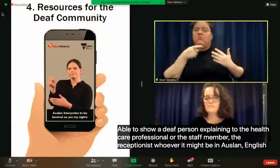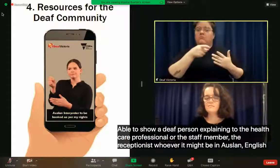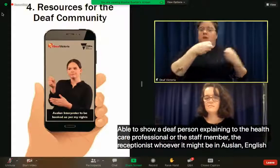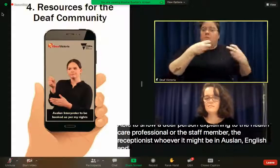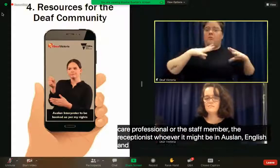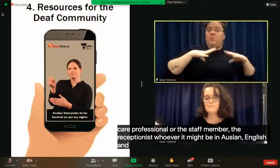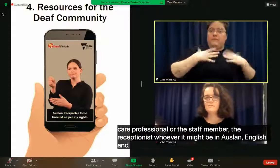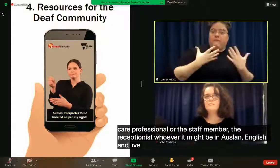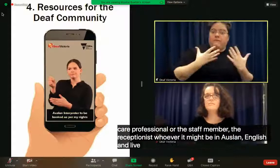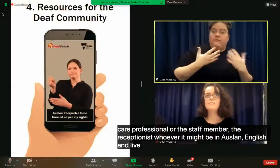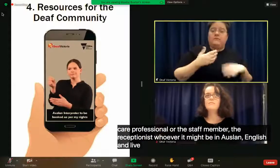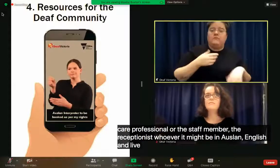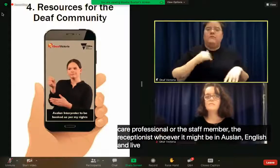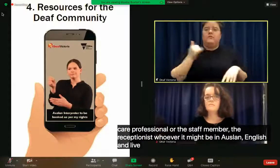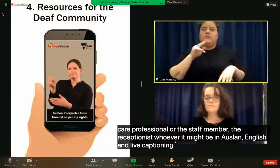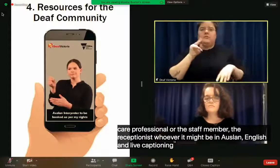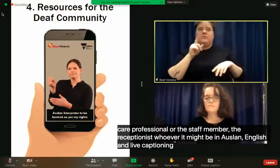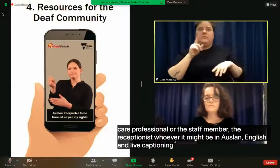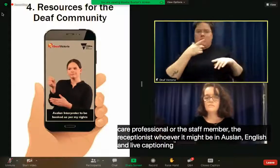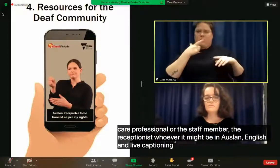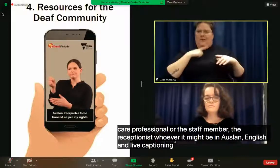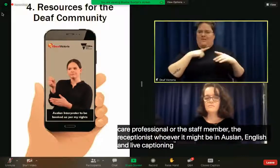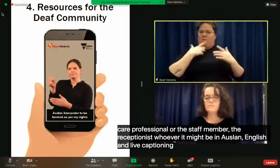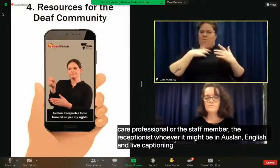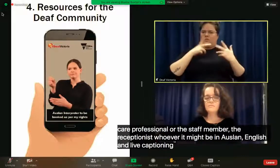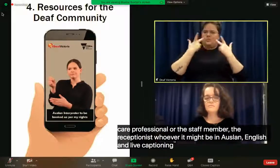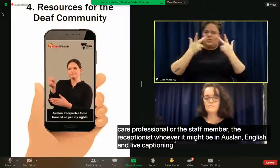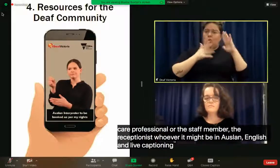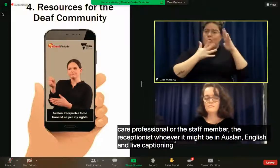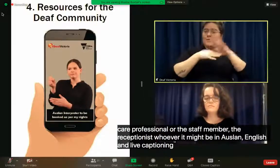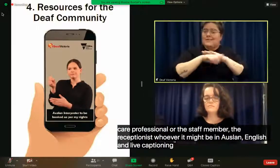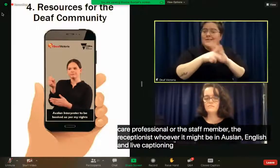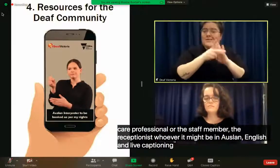explain what kind of provision needs to be provided.